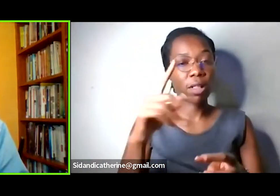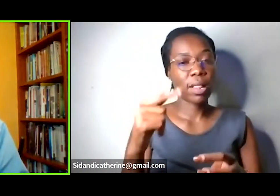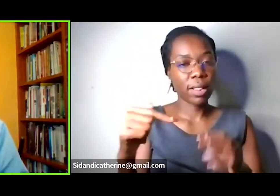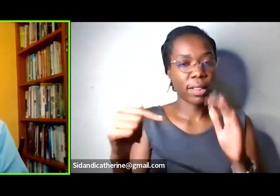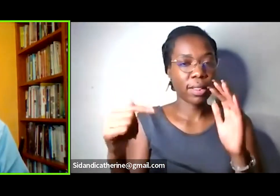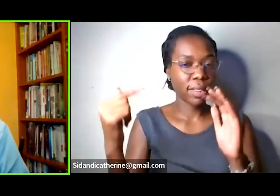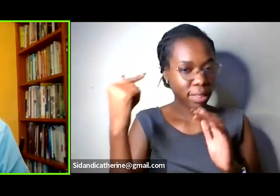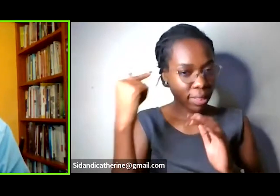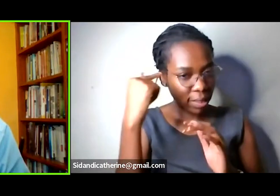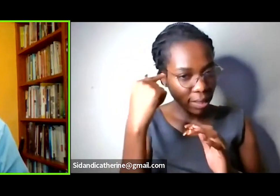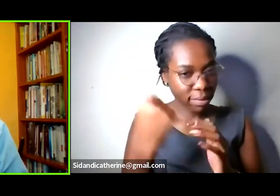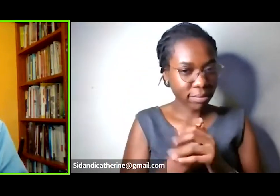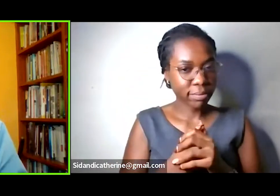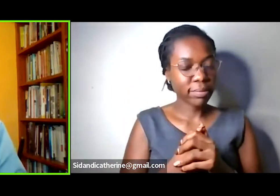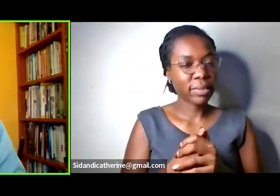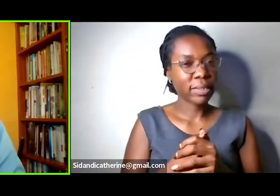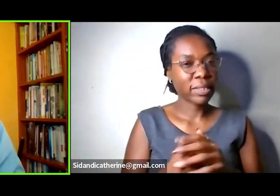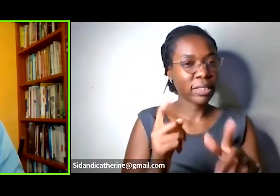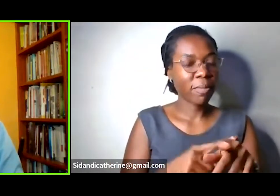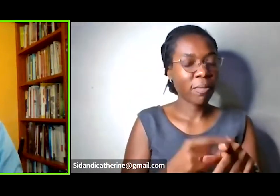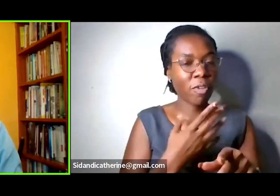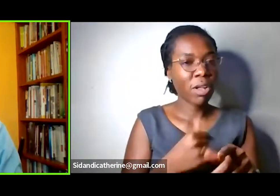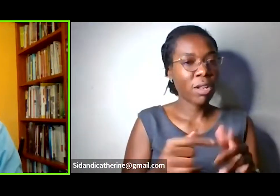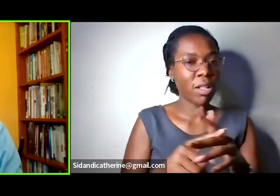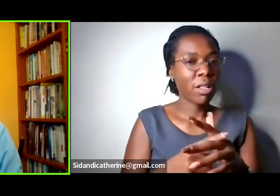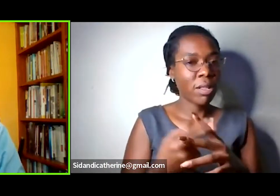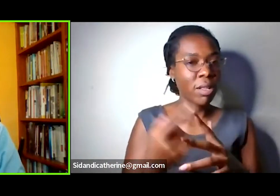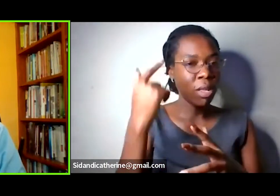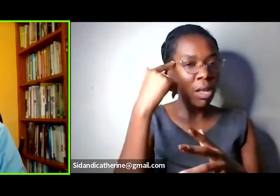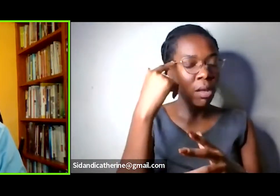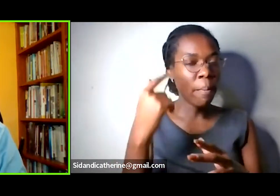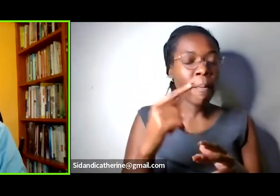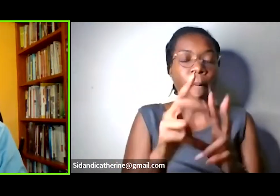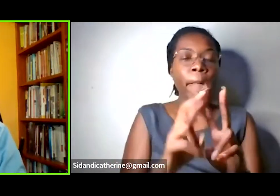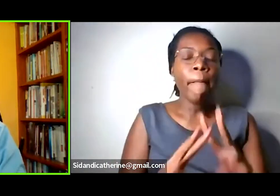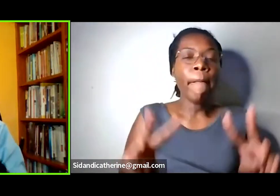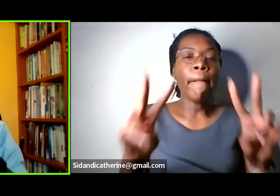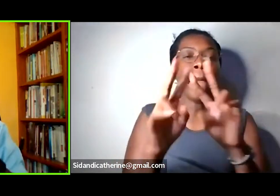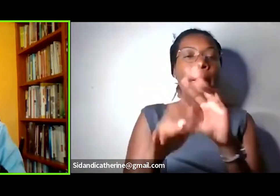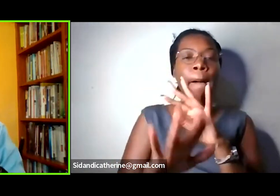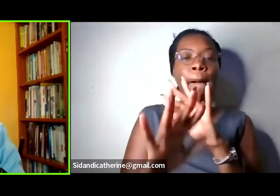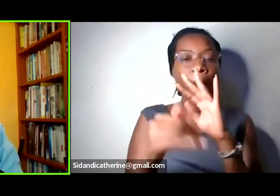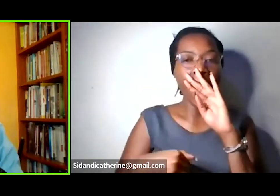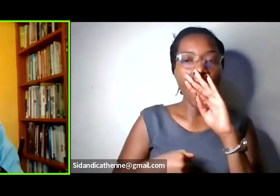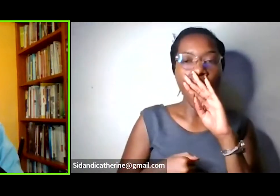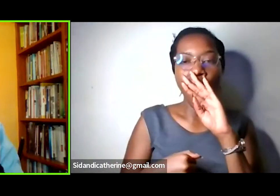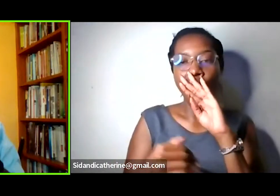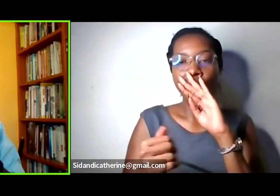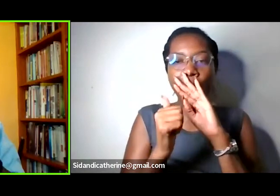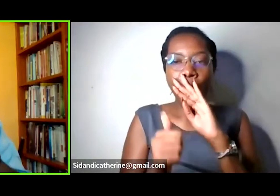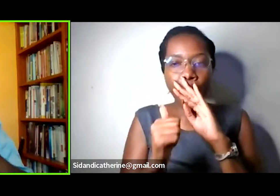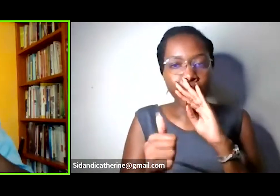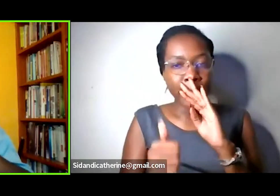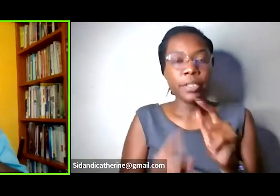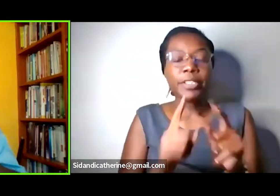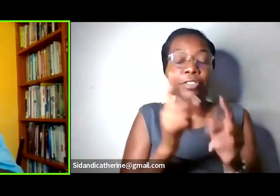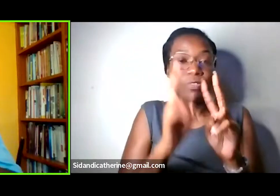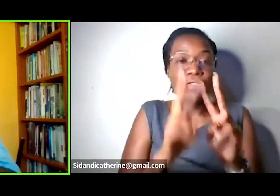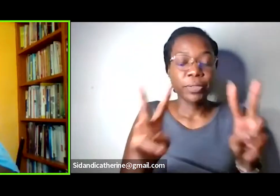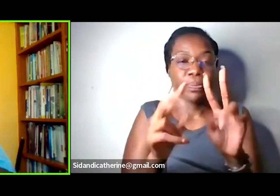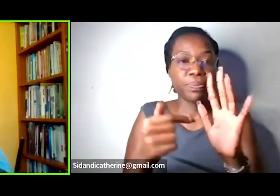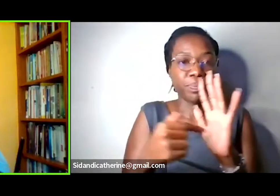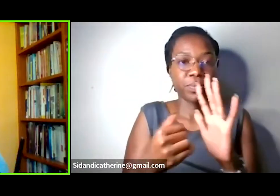them, and then, you know how you go and see a doctor? Where is the value in seeing a doctor? You see, the person is able to give